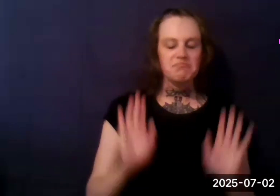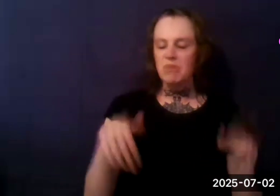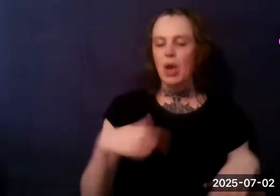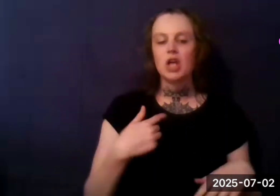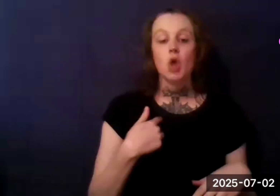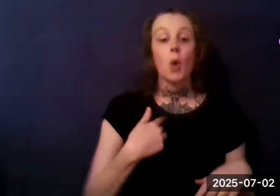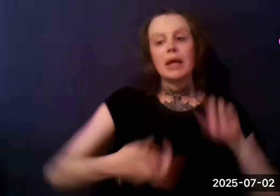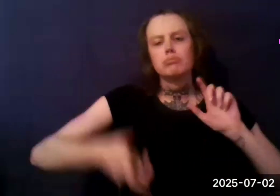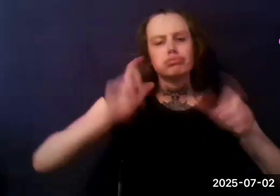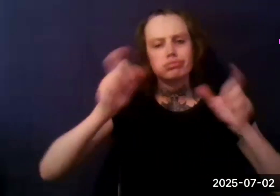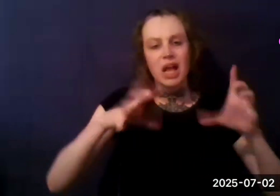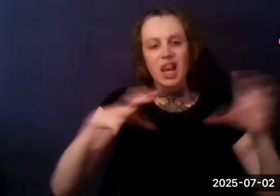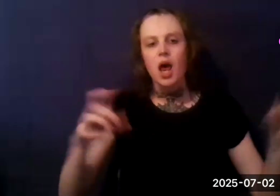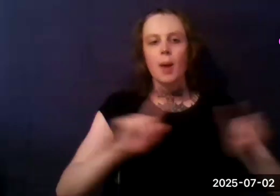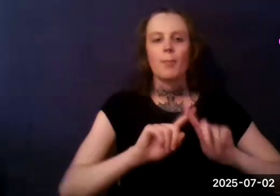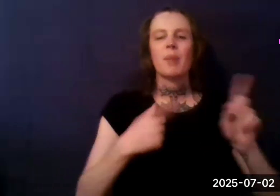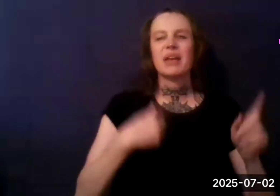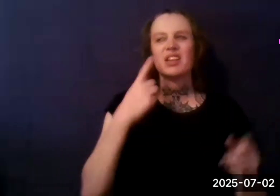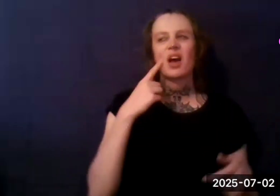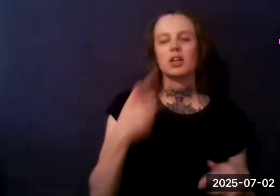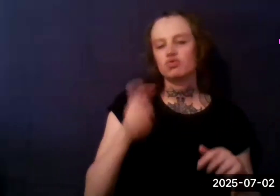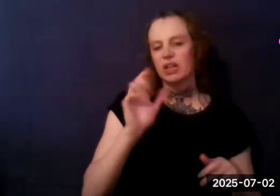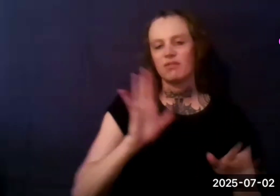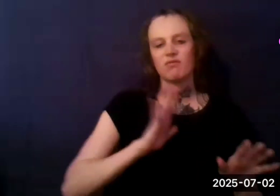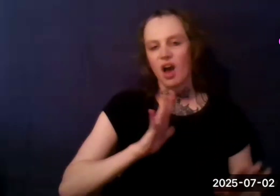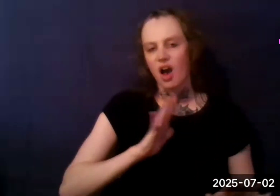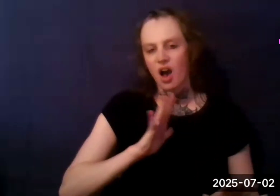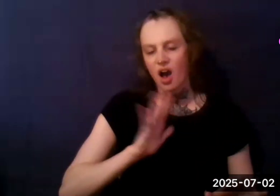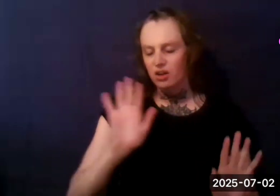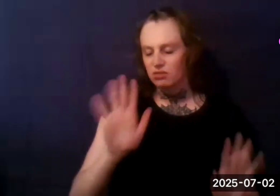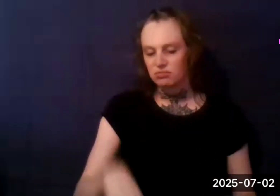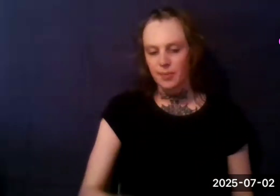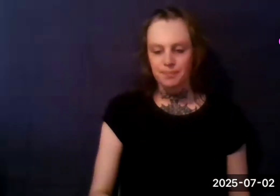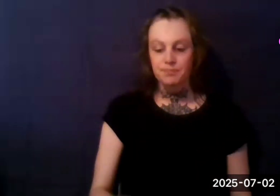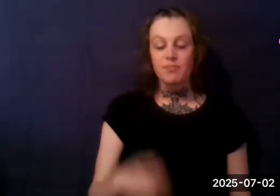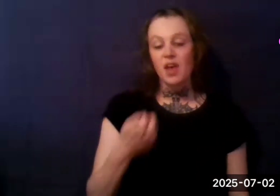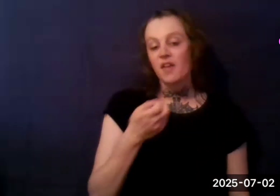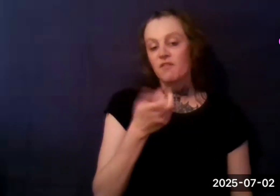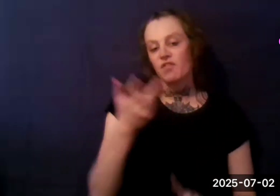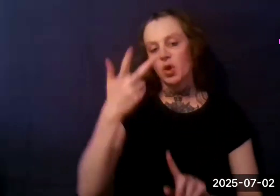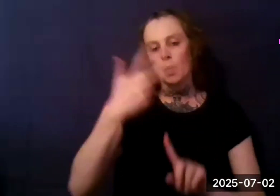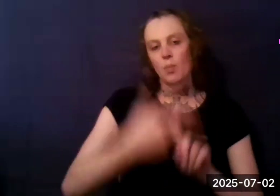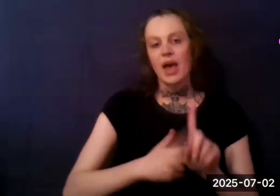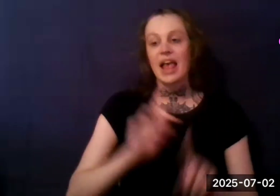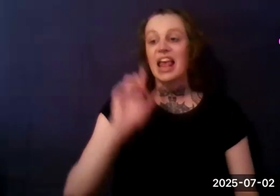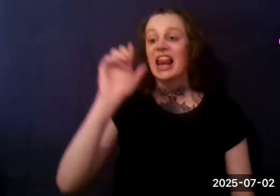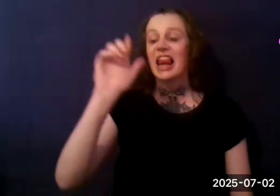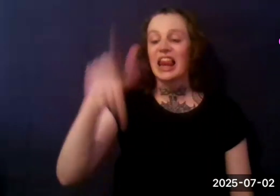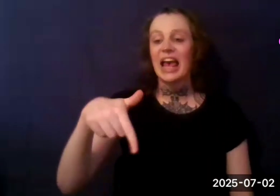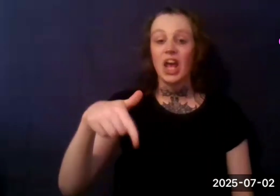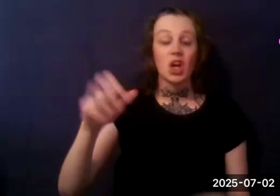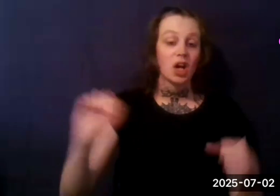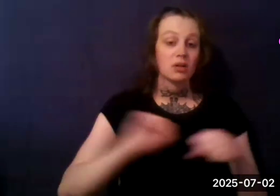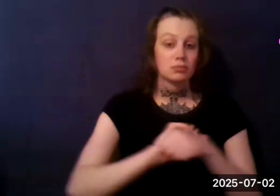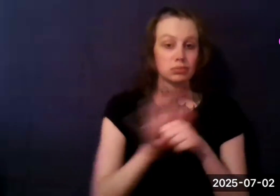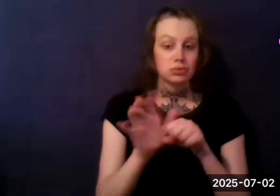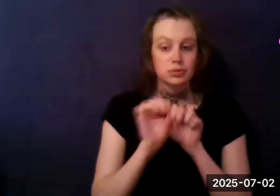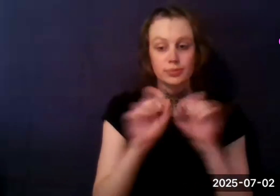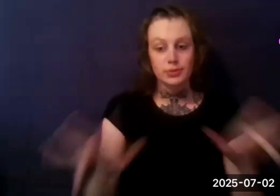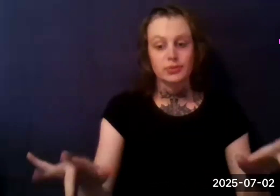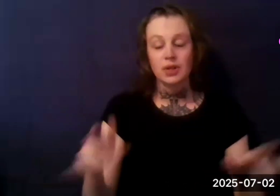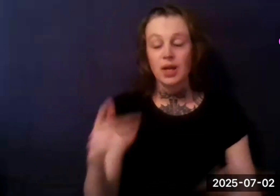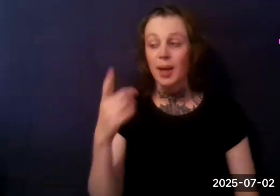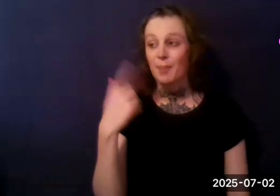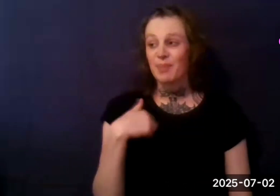fine. And with it, after a couple of months, the pandemic happened, which was honestly perfect for me as an alcoholic at that point